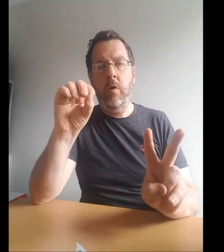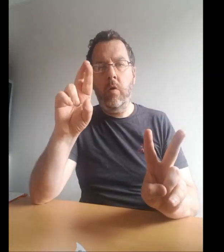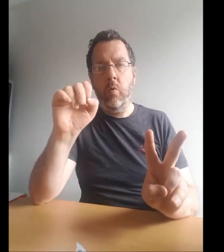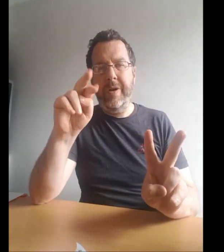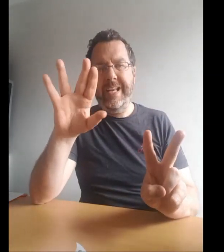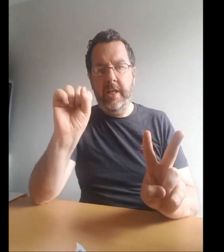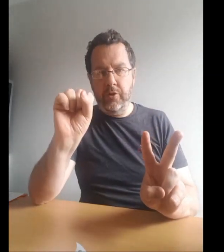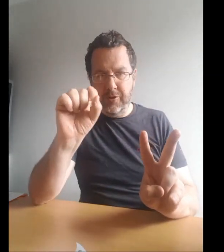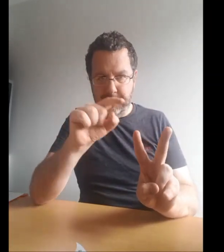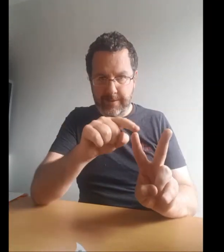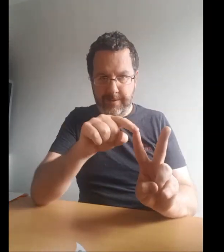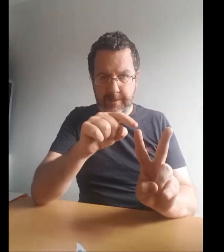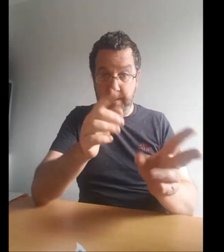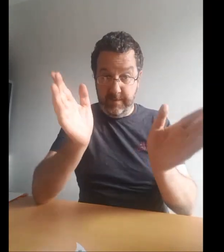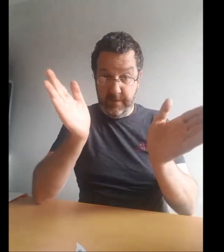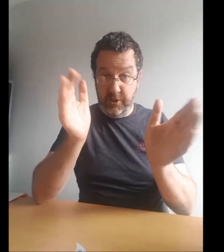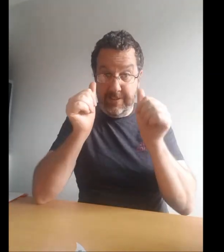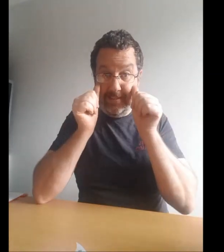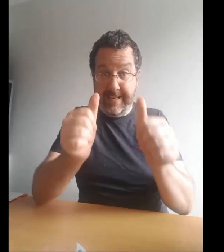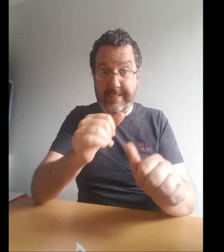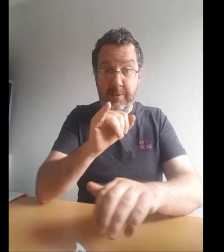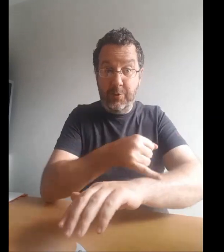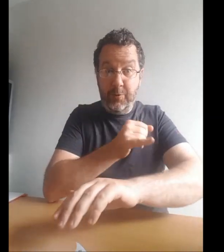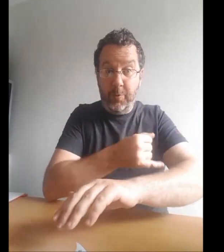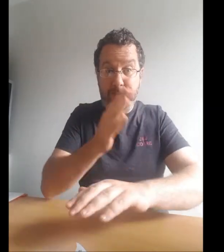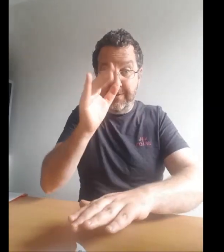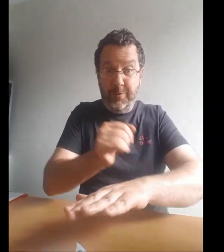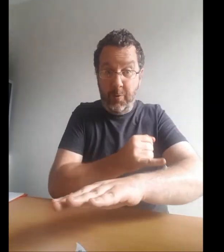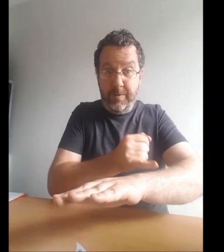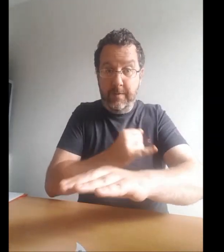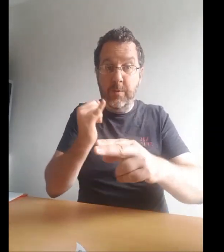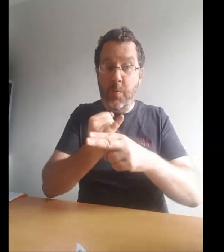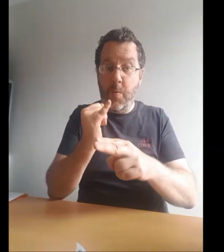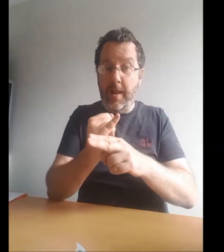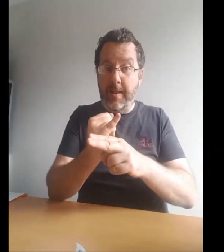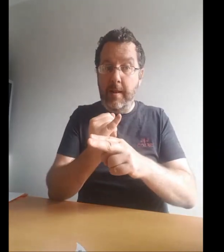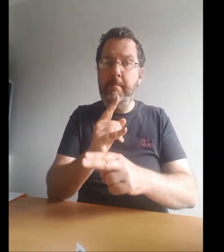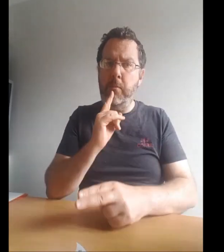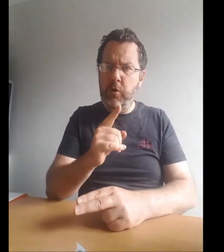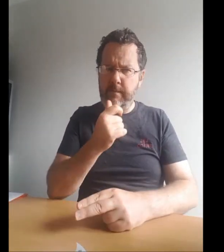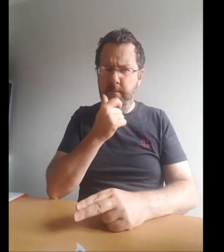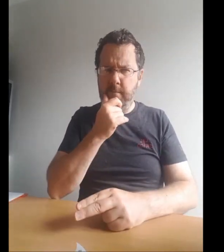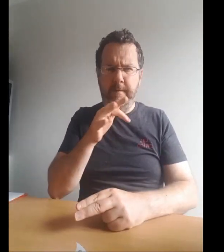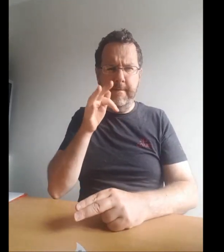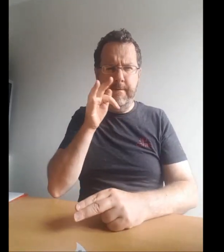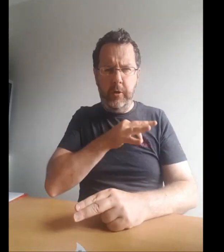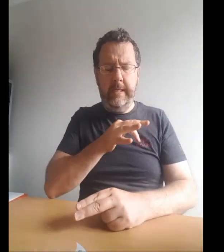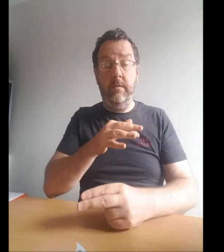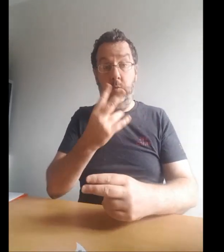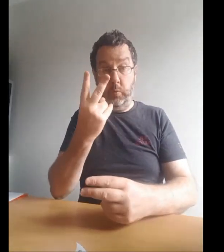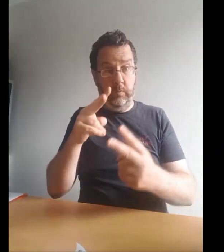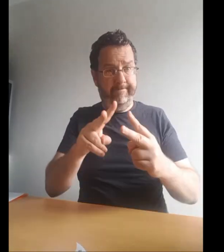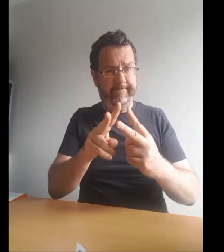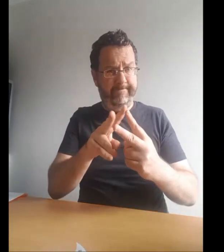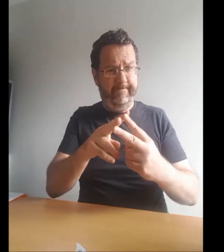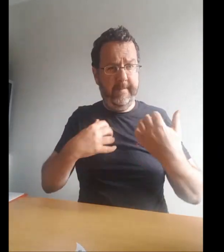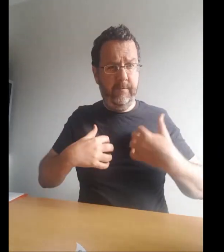Cornelius McMahon did attend St. Joseph's in Cabra. But what's interesting about this, well, there's 2 interesting points to make.